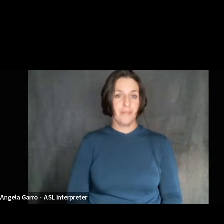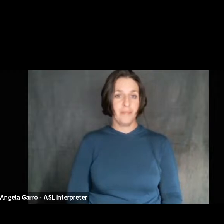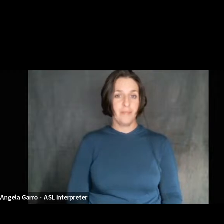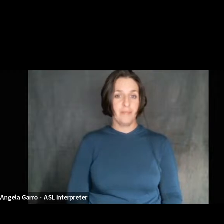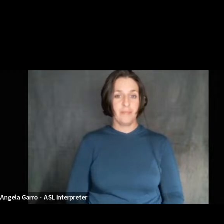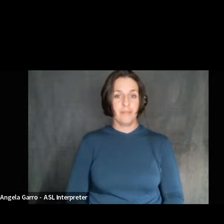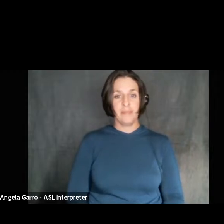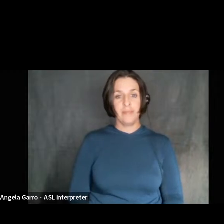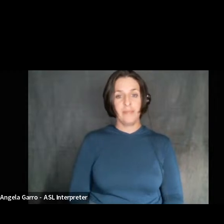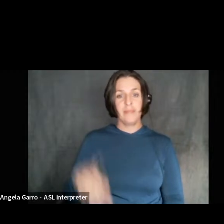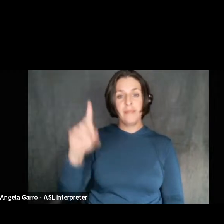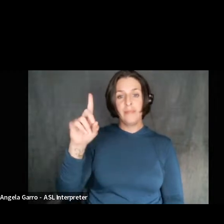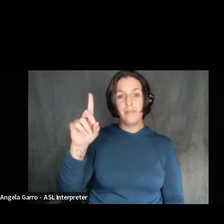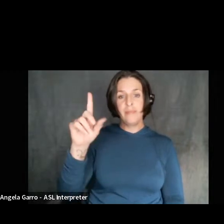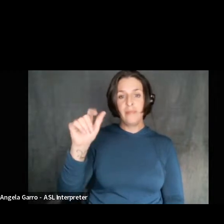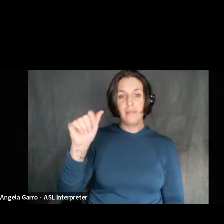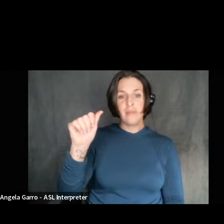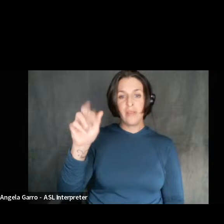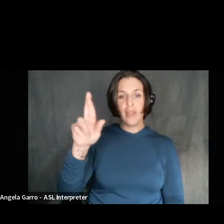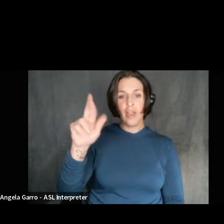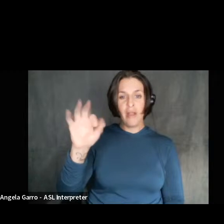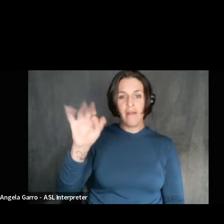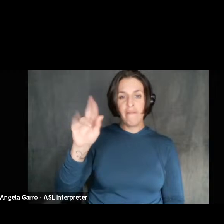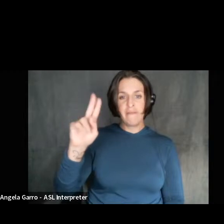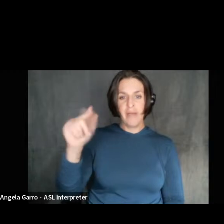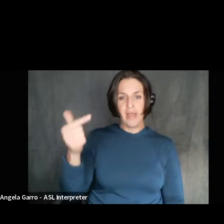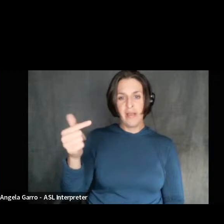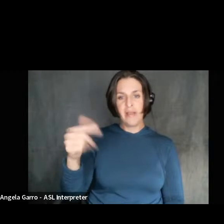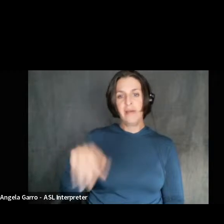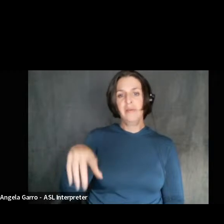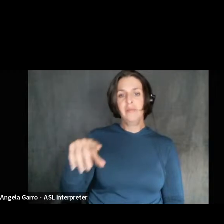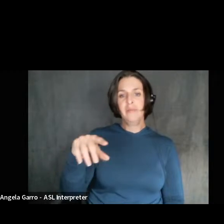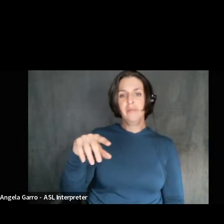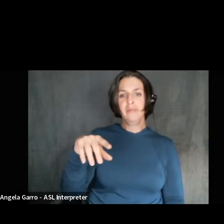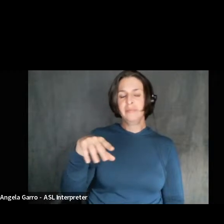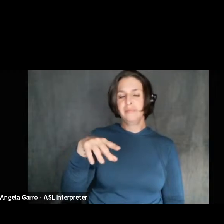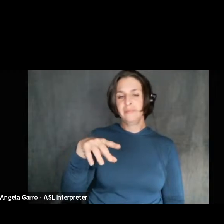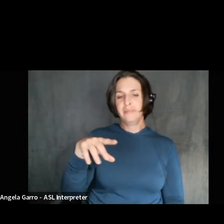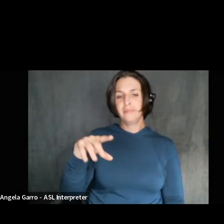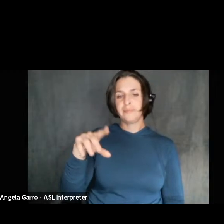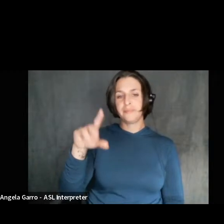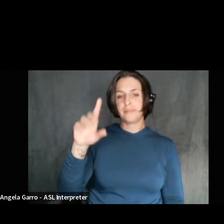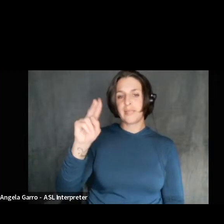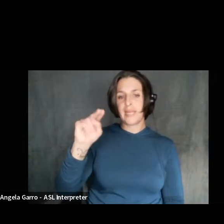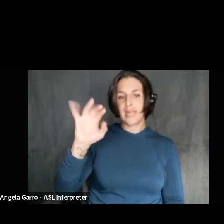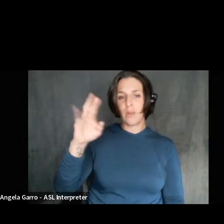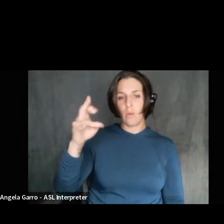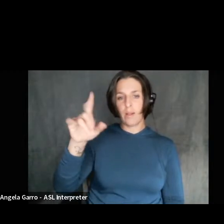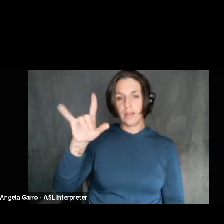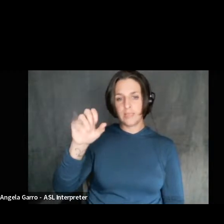Dara Fung, or Dara Fung, Nicholas Piccinini,